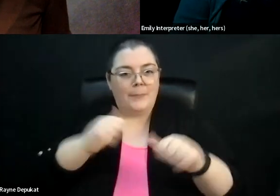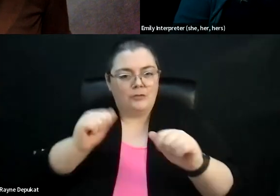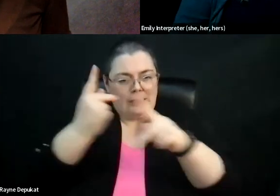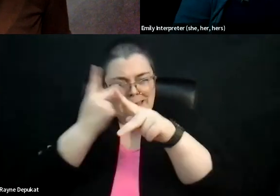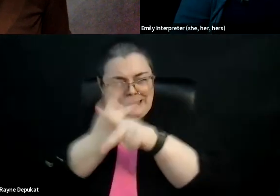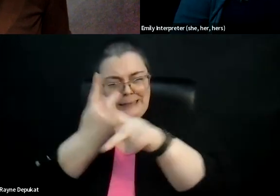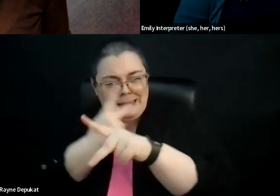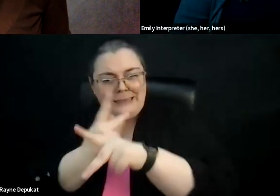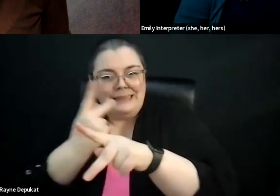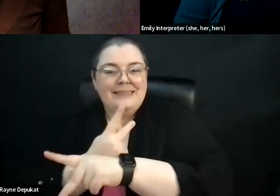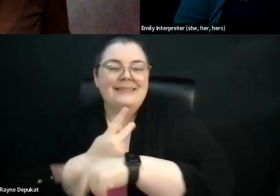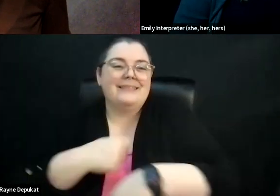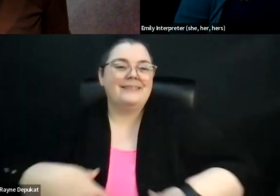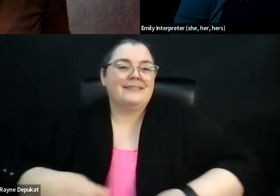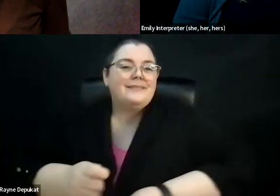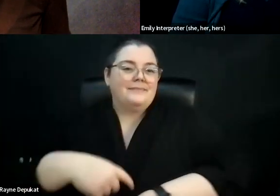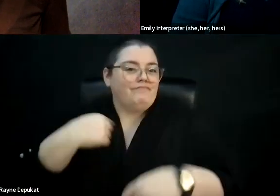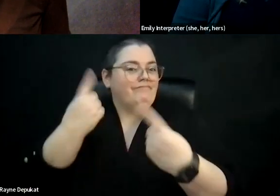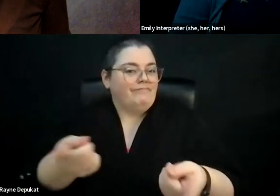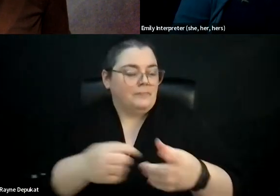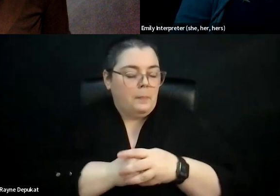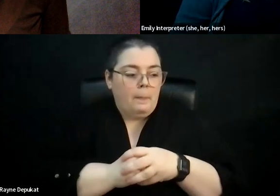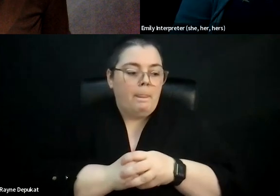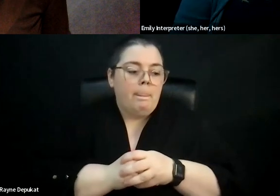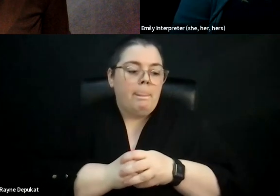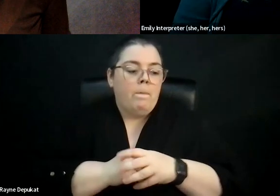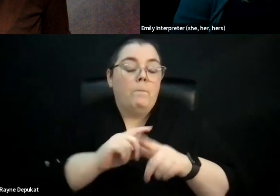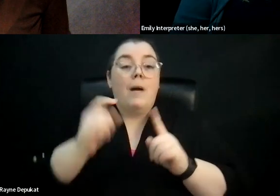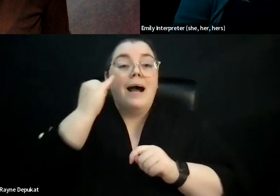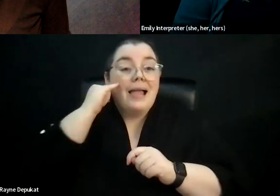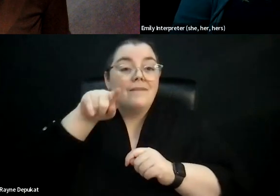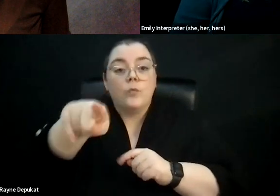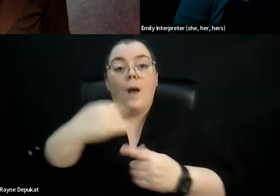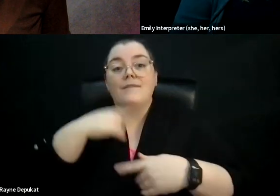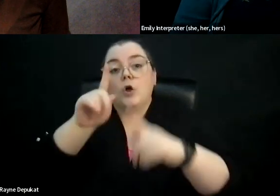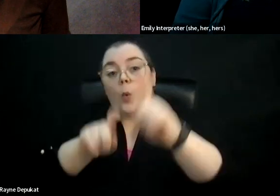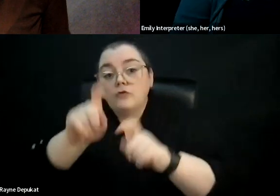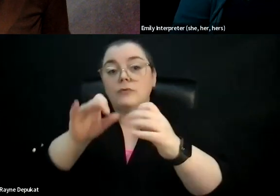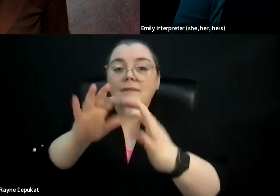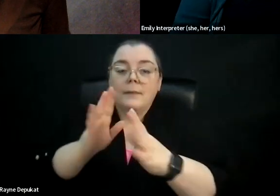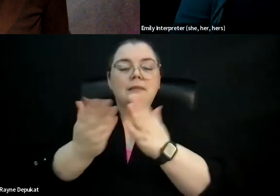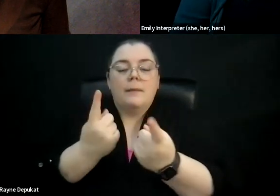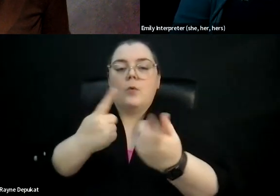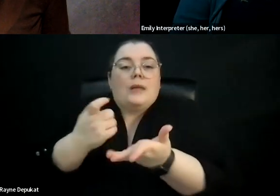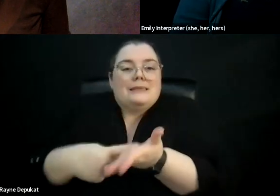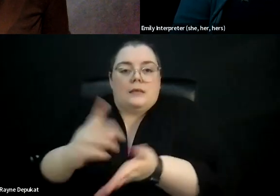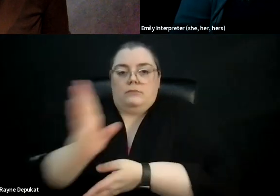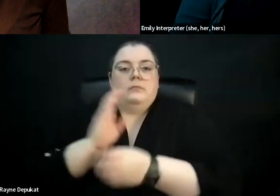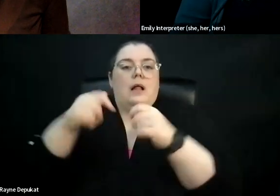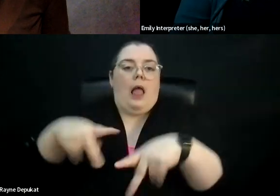us. I'm trying to figure that out. So I've been working on that so far, but if you have any questions, please